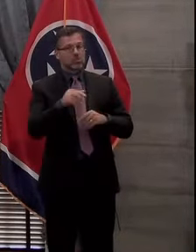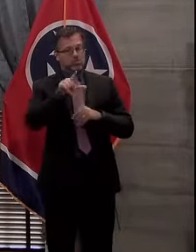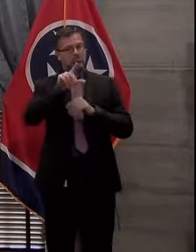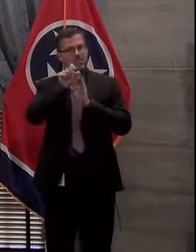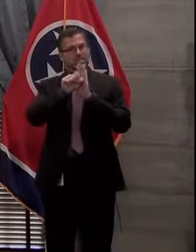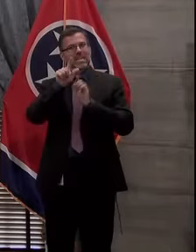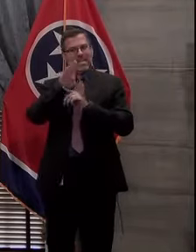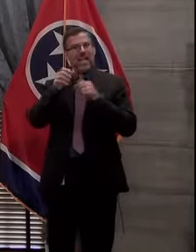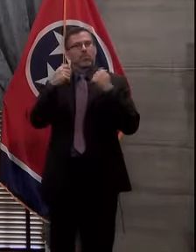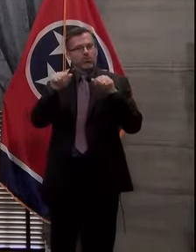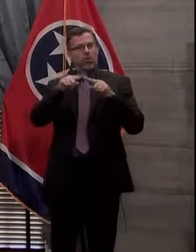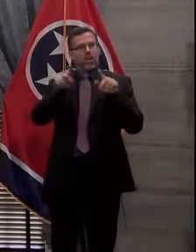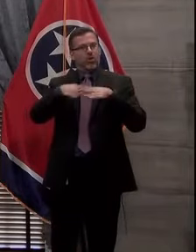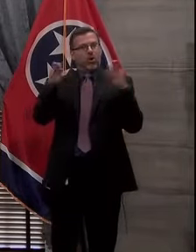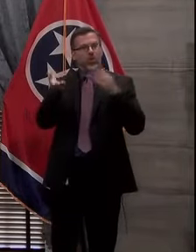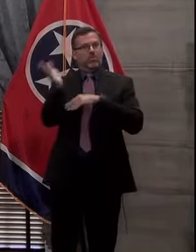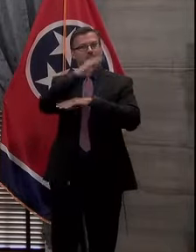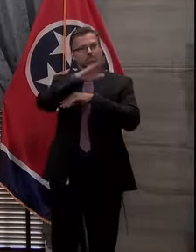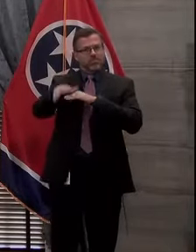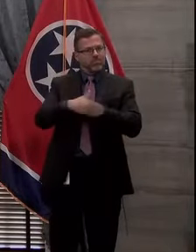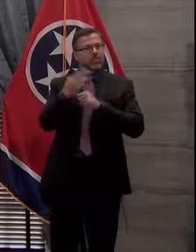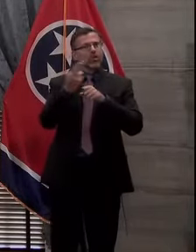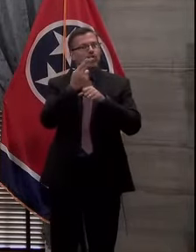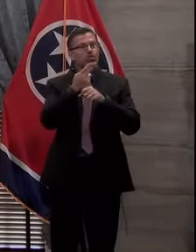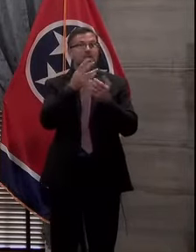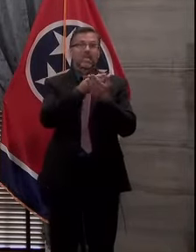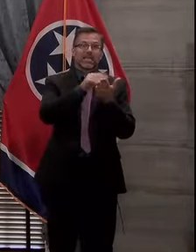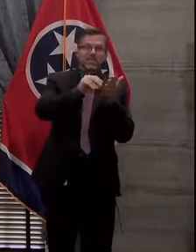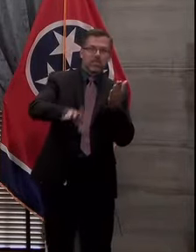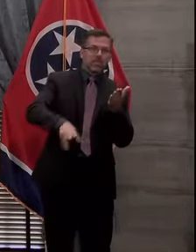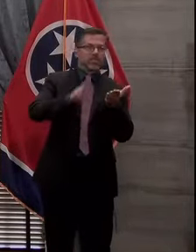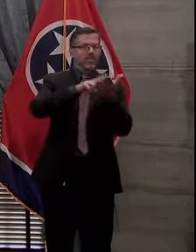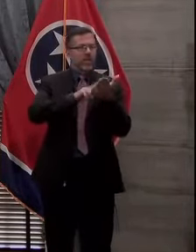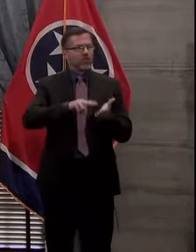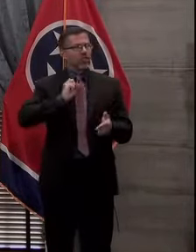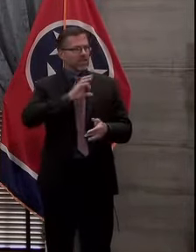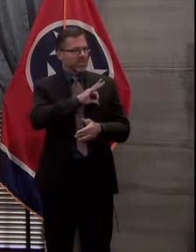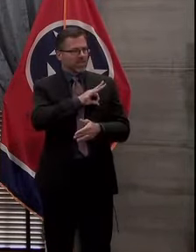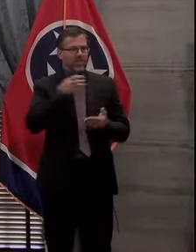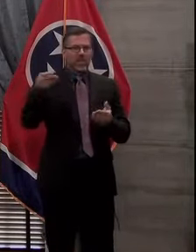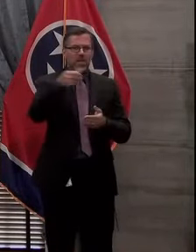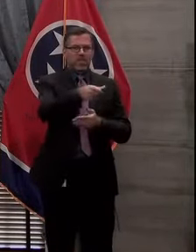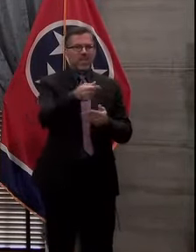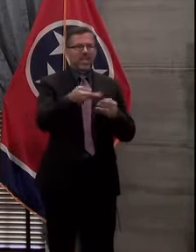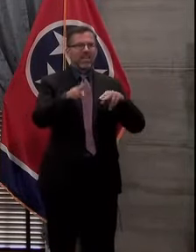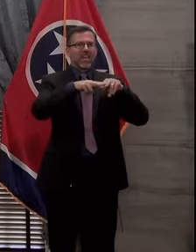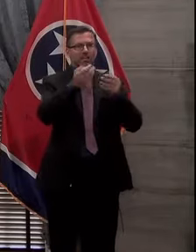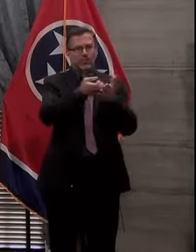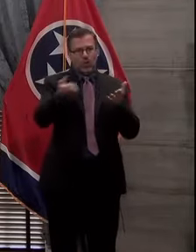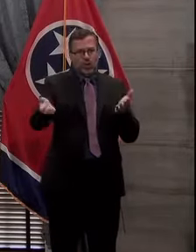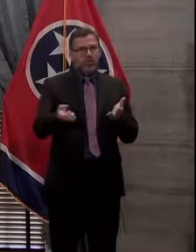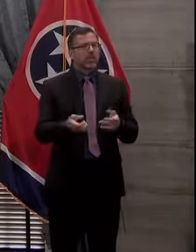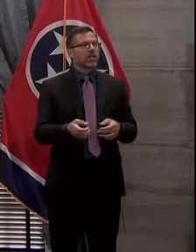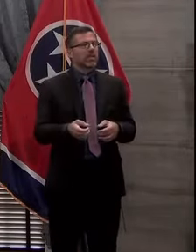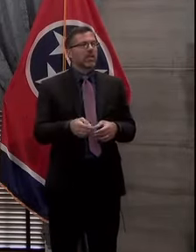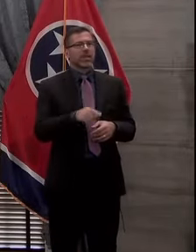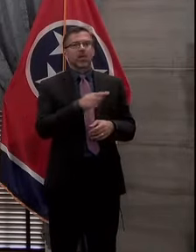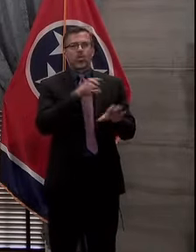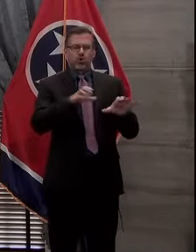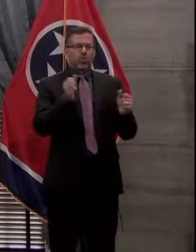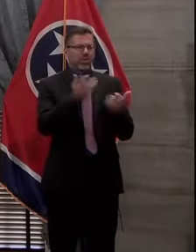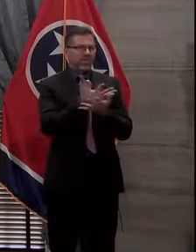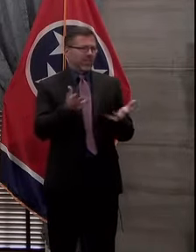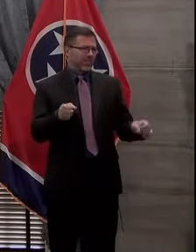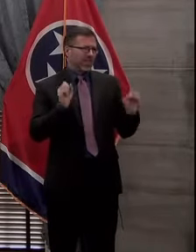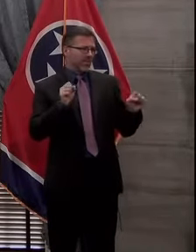state lab, using expensive contract staff, trying to pay extra for equipment to get there sooner. And so they're really doing everything they